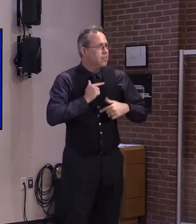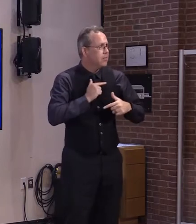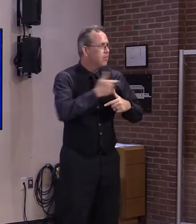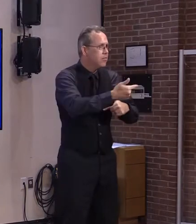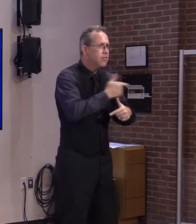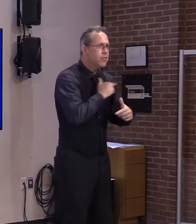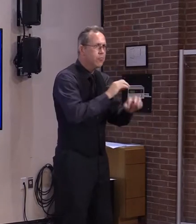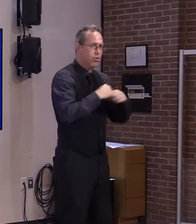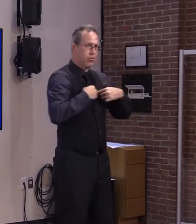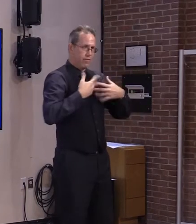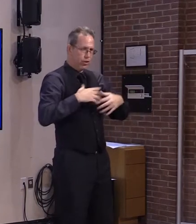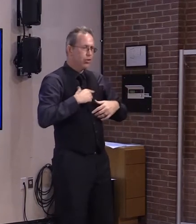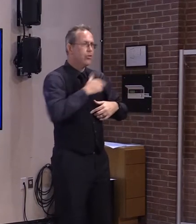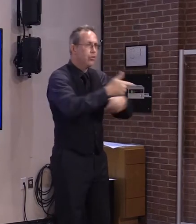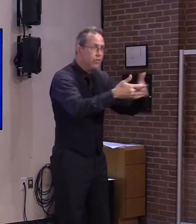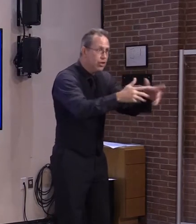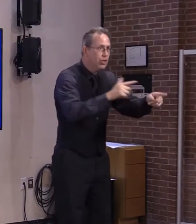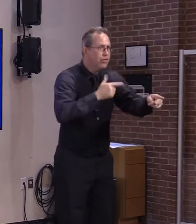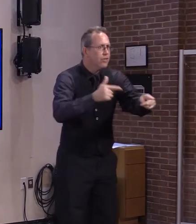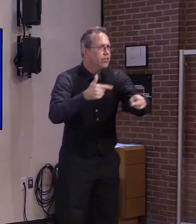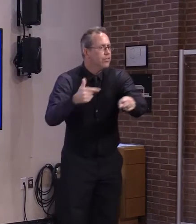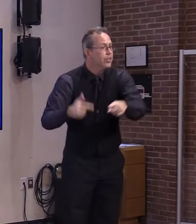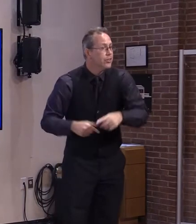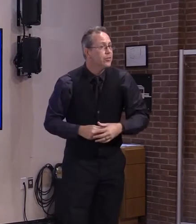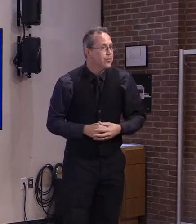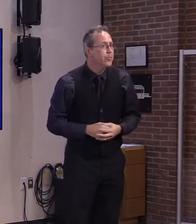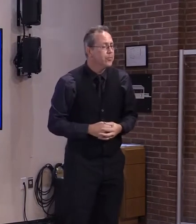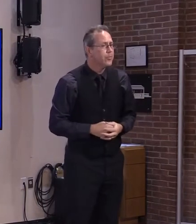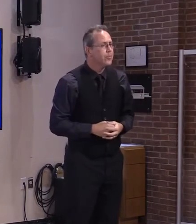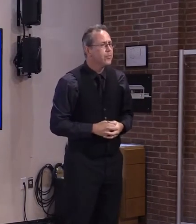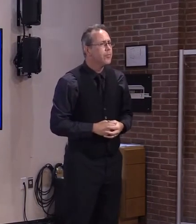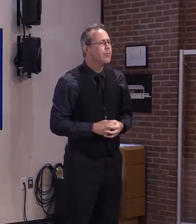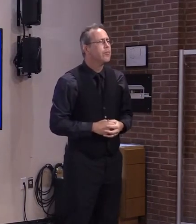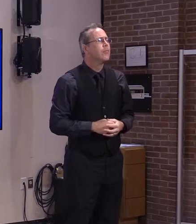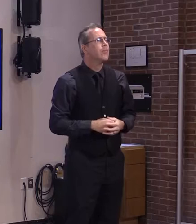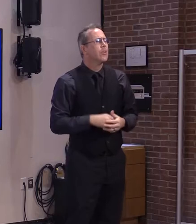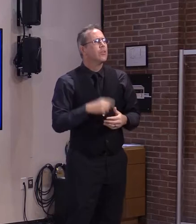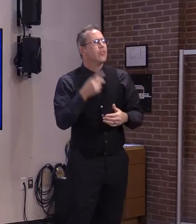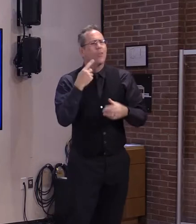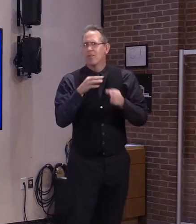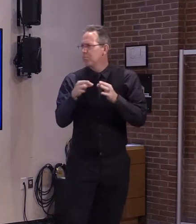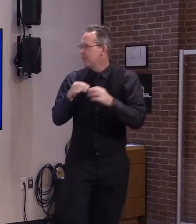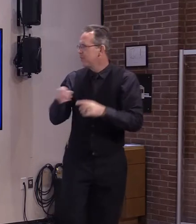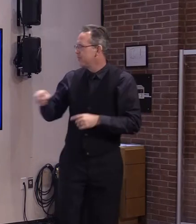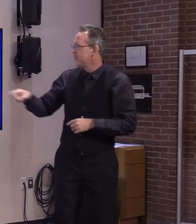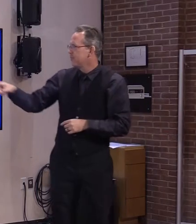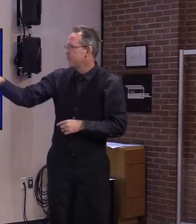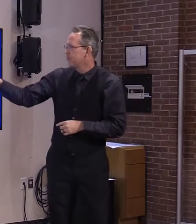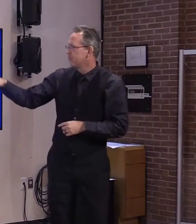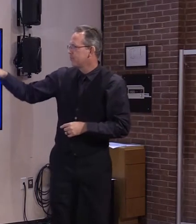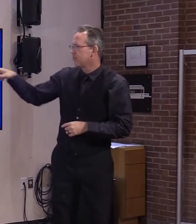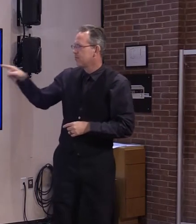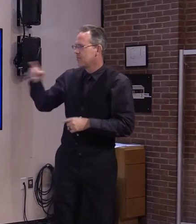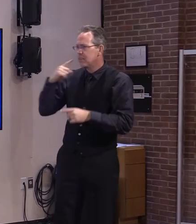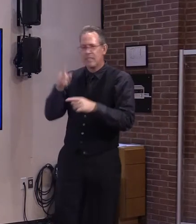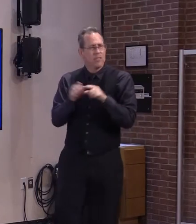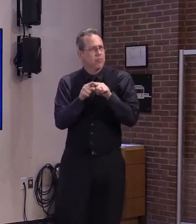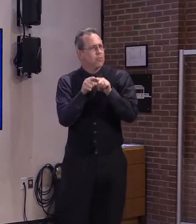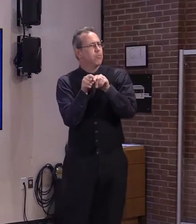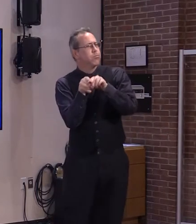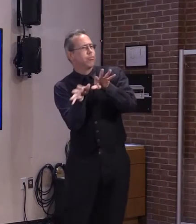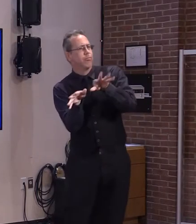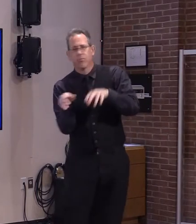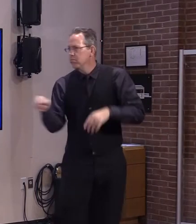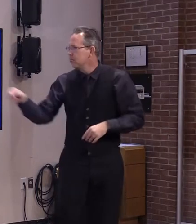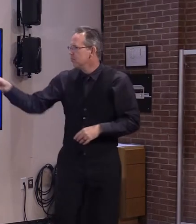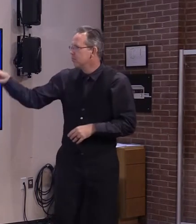vaccinated. Looking at the CDC ensemble forecast, usually we show the ensemble forecast when it's all together, showing one sort